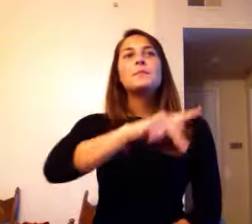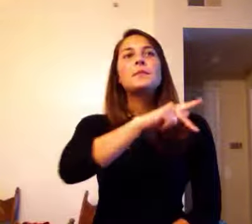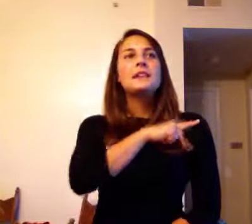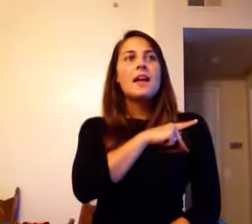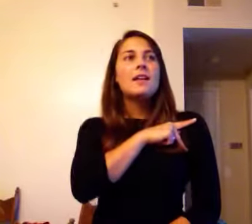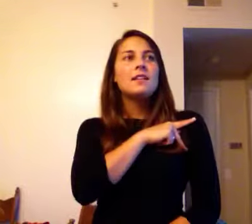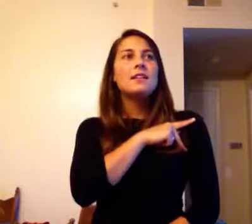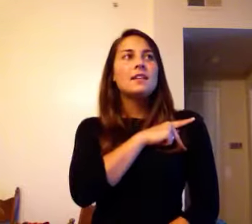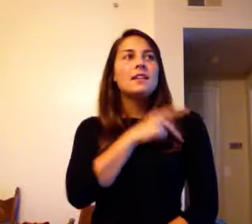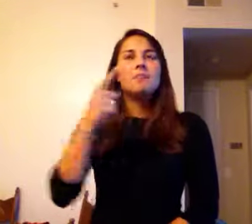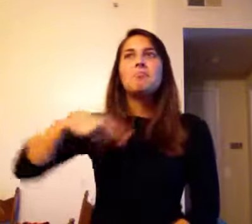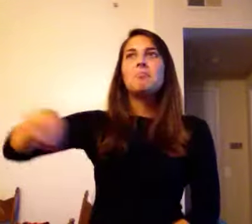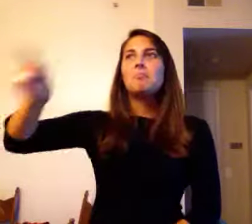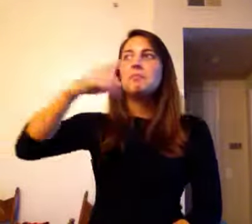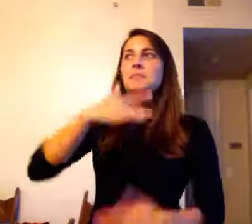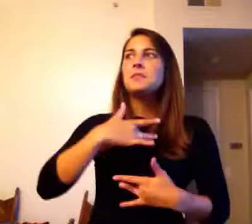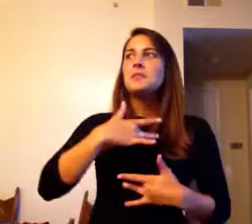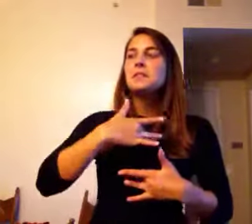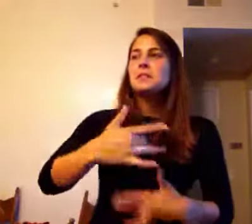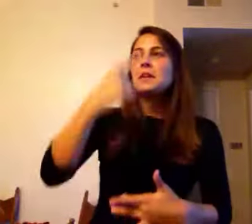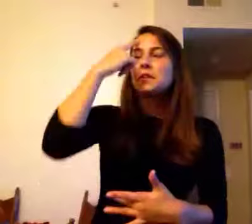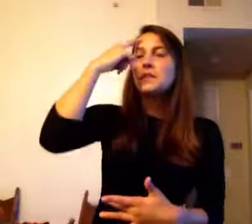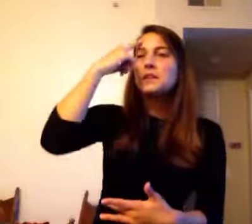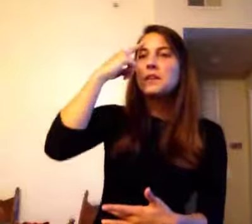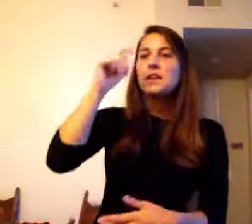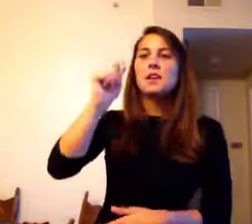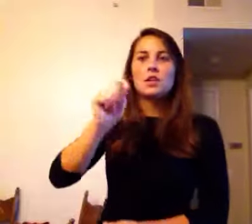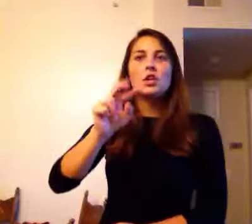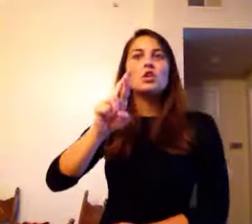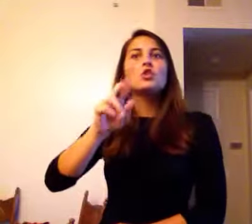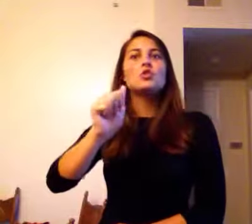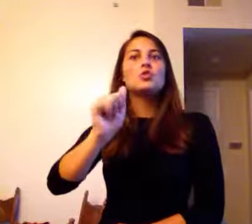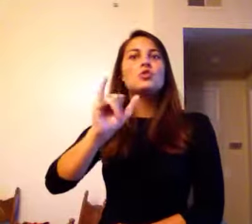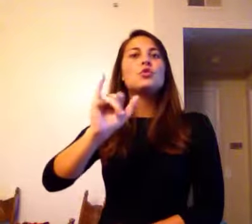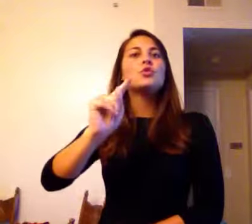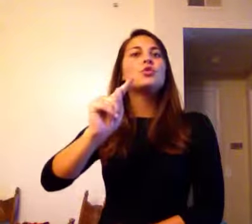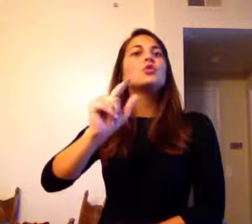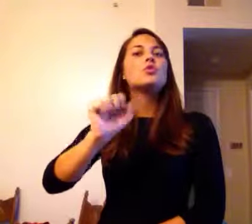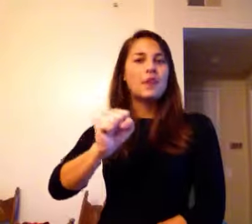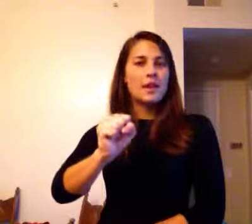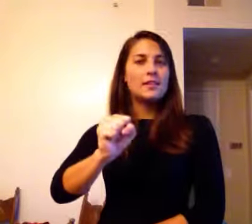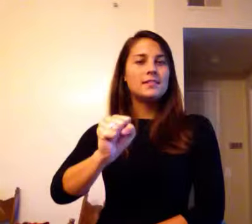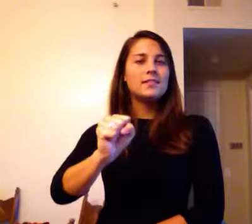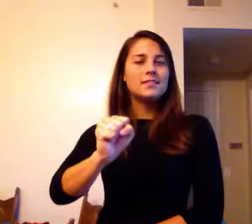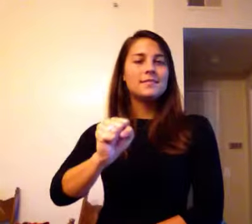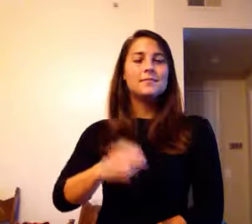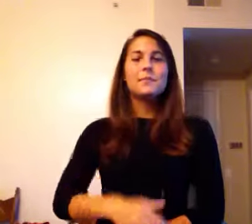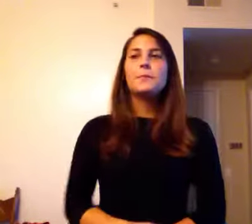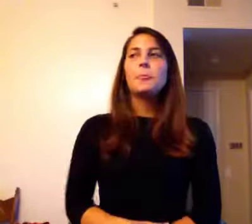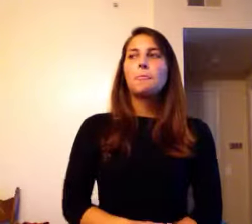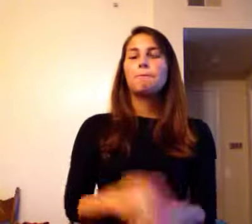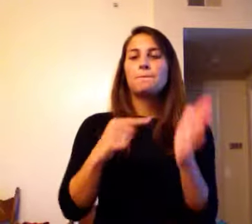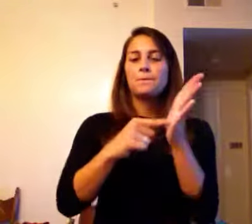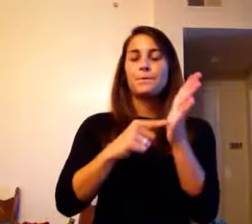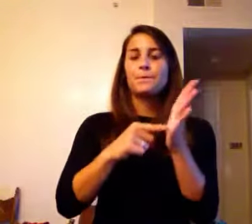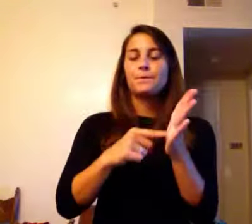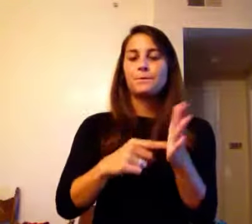certain traits. For example, assuming that her reaction to the pop quiz were typical for her, we might say that